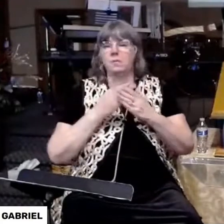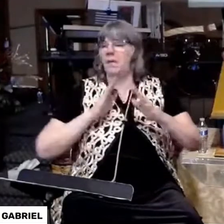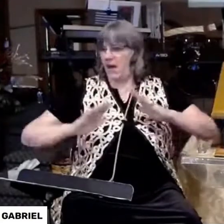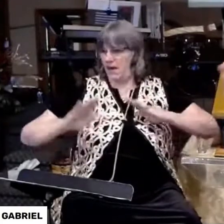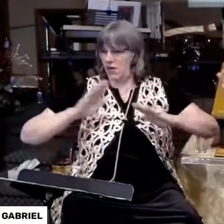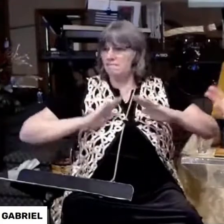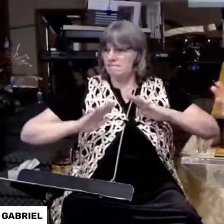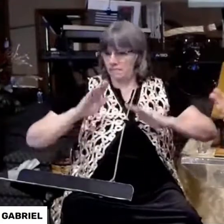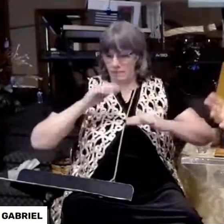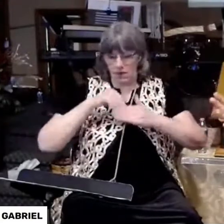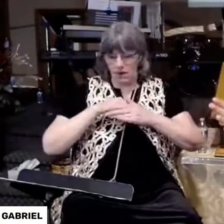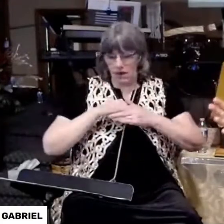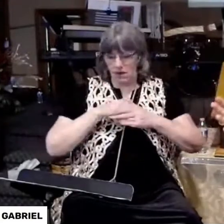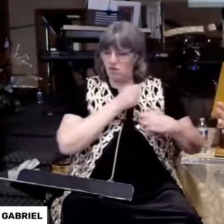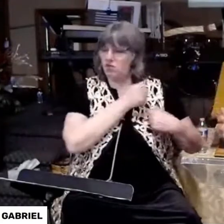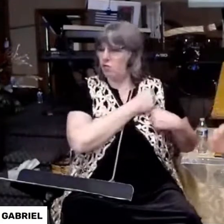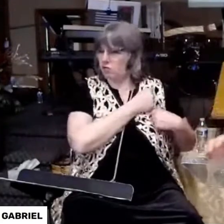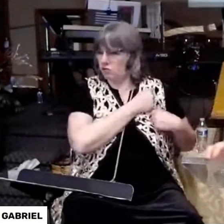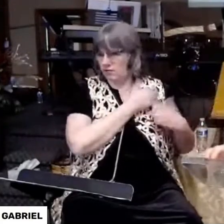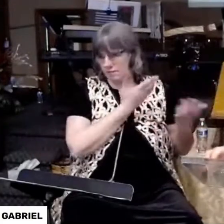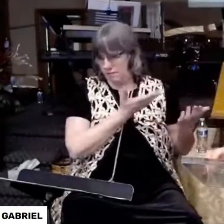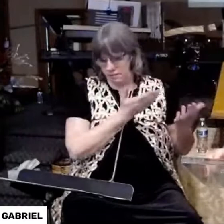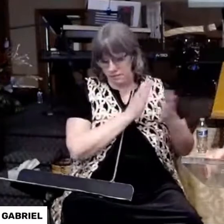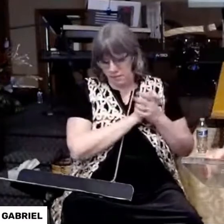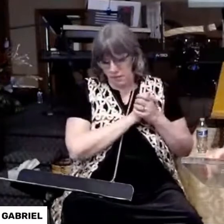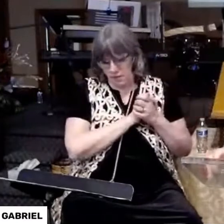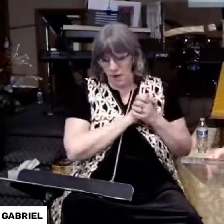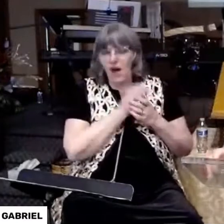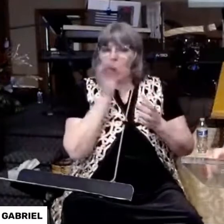Would, if the Torah were given today,